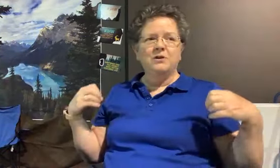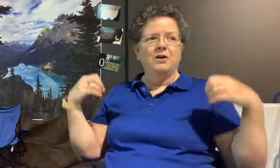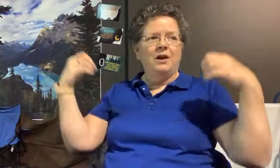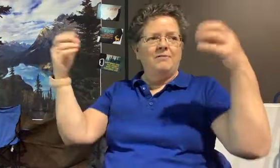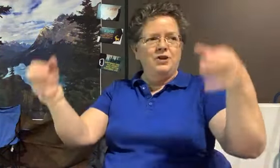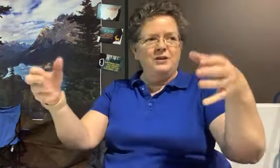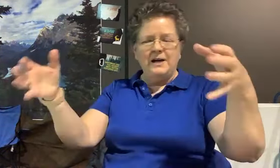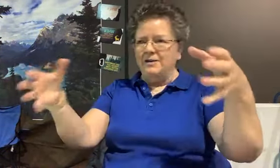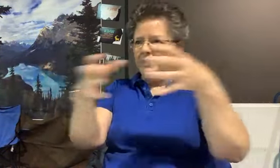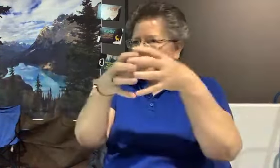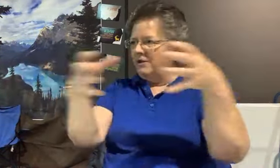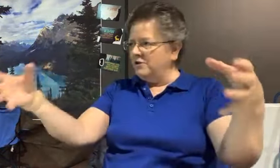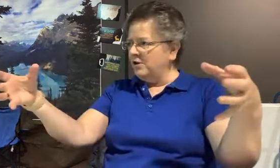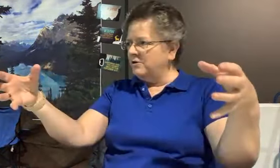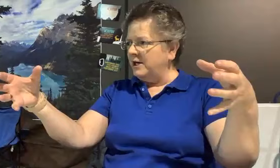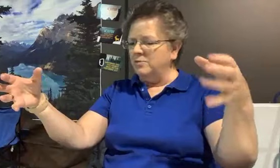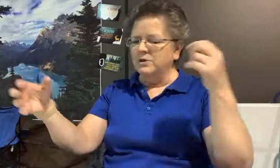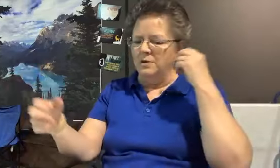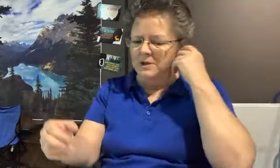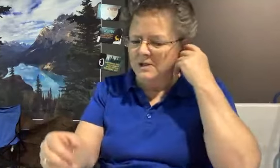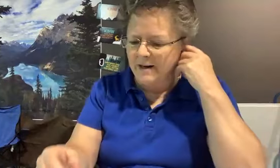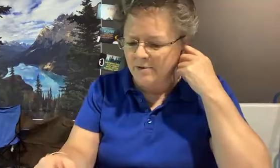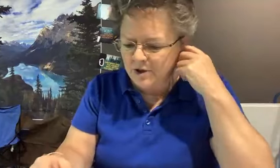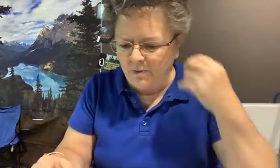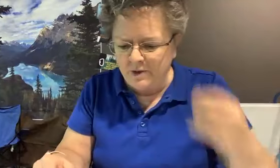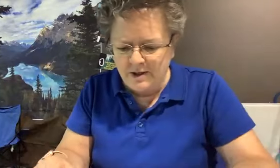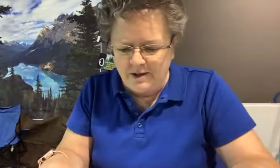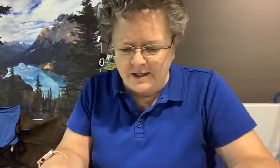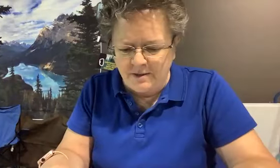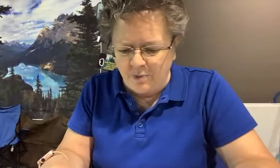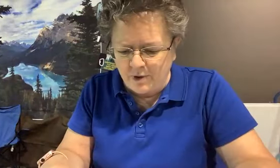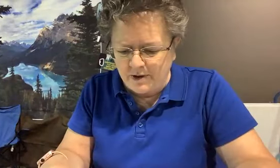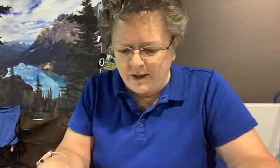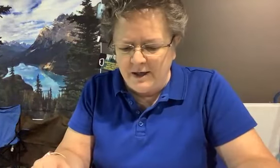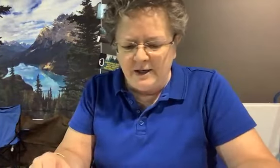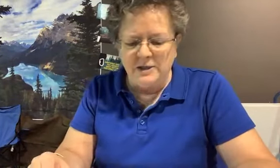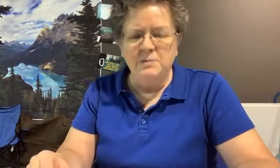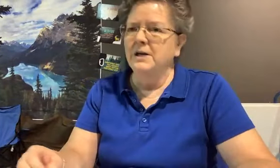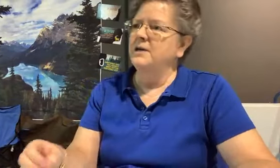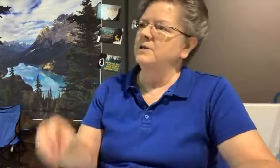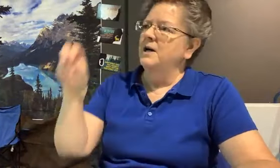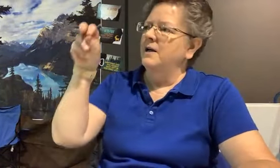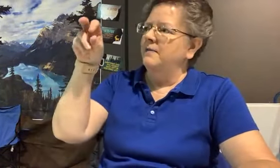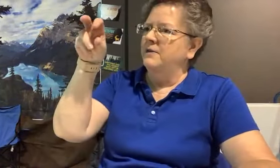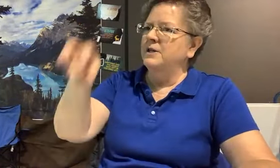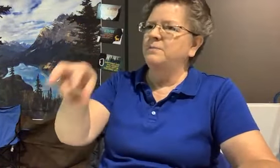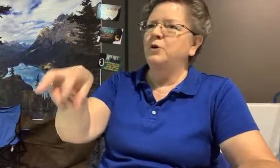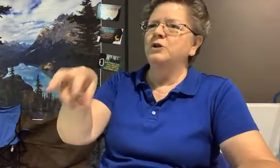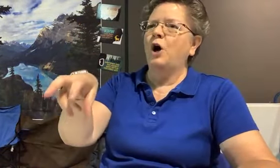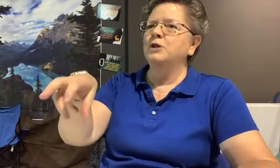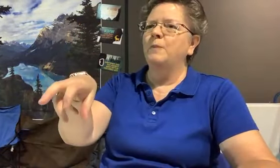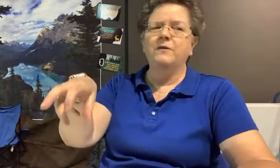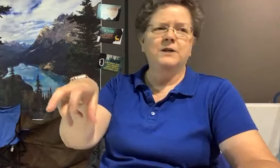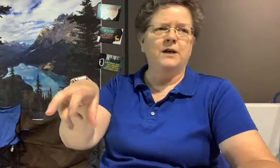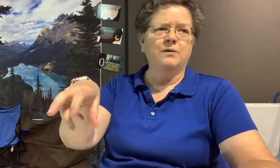going to allow Gentiles, and then the church age was going to be established. And the reason that that's important is because this book talks about the day of the